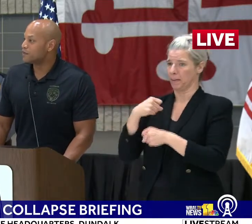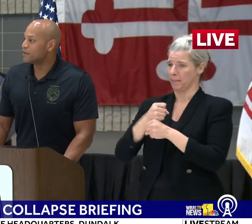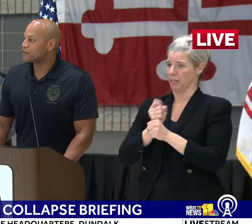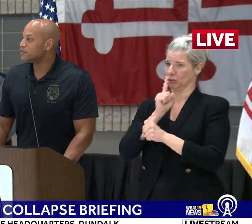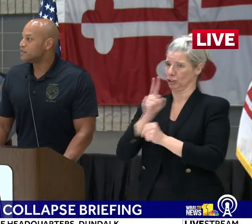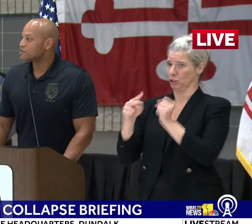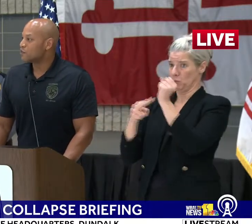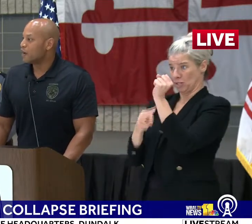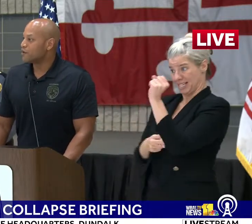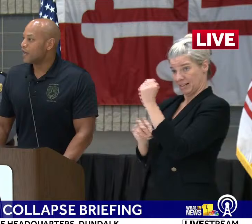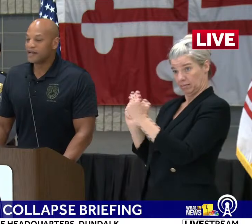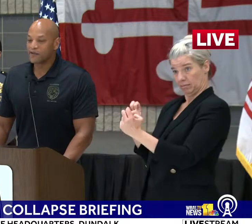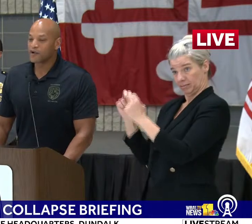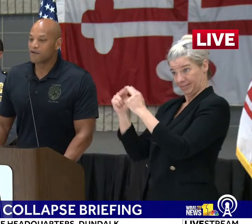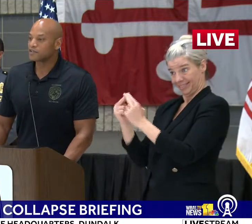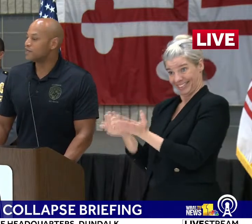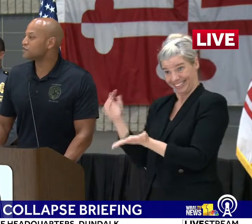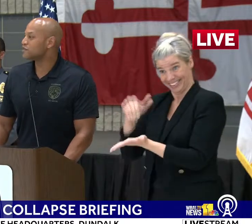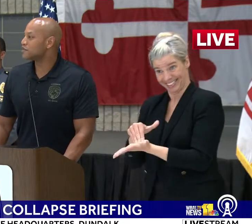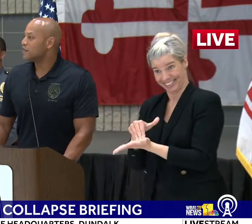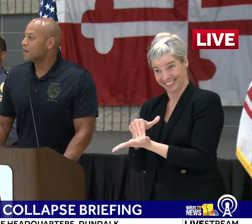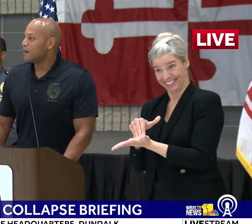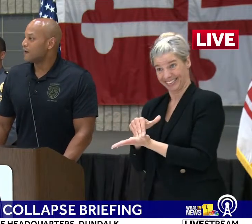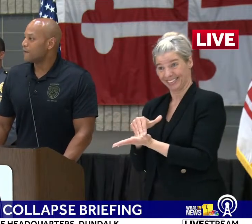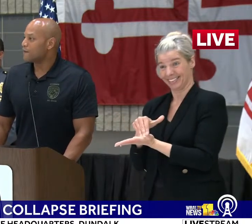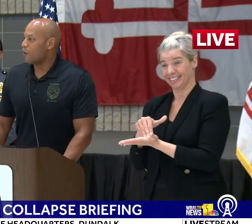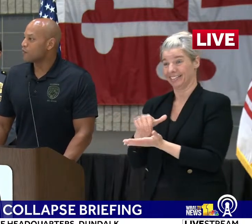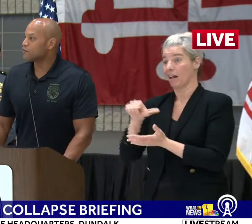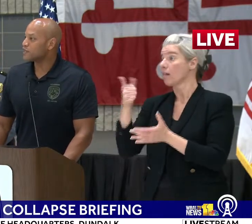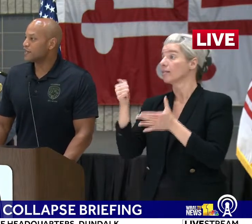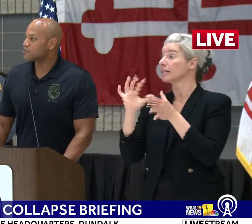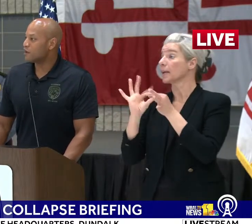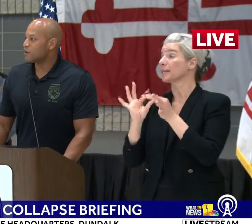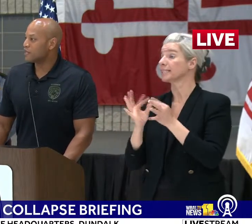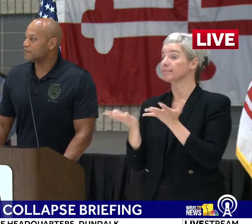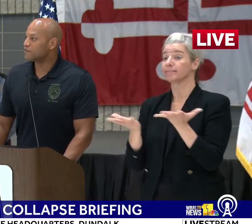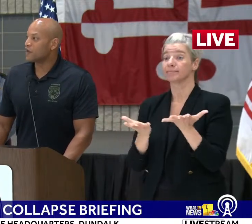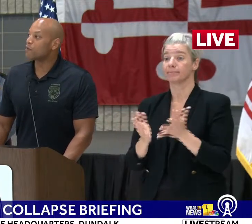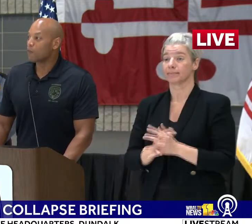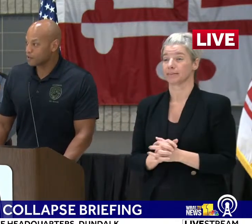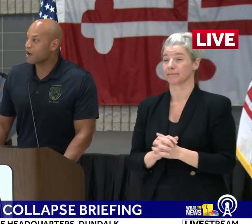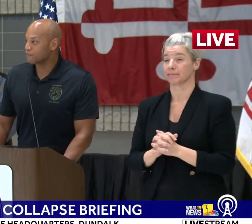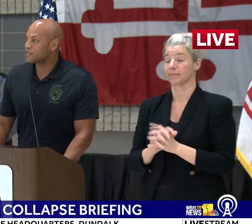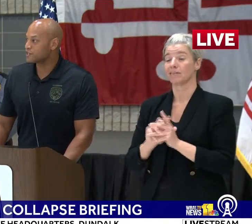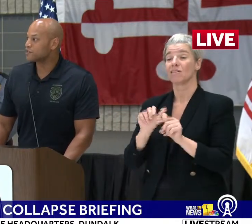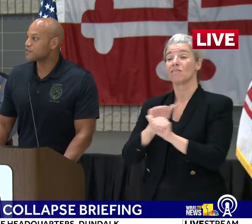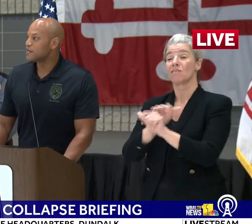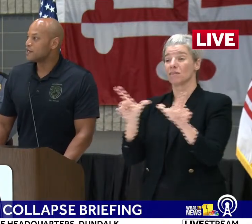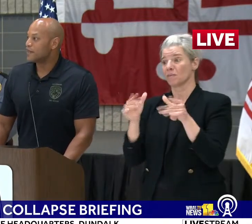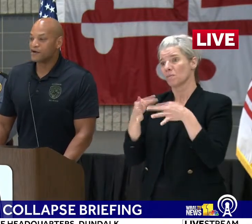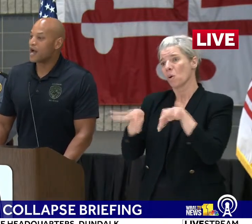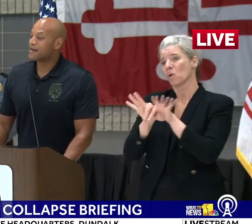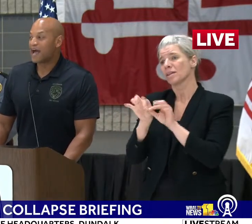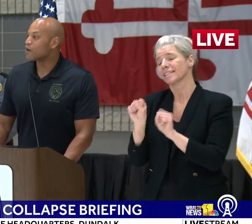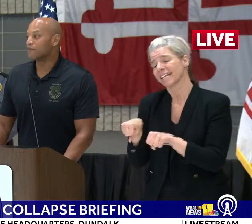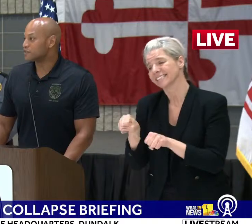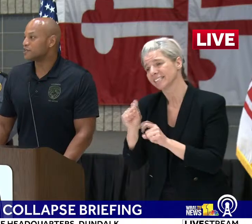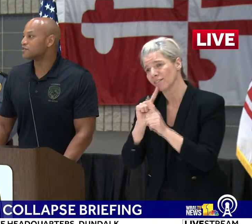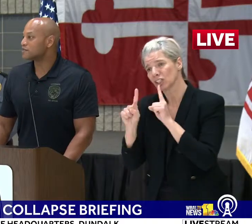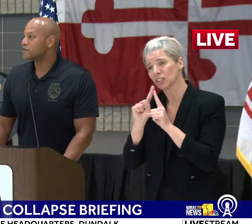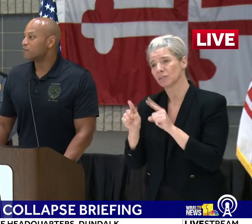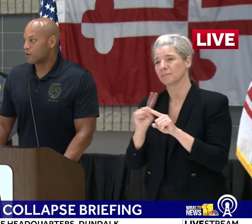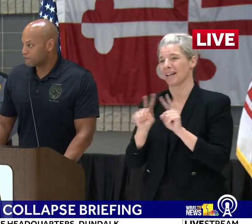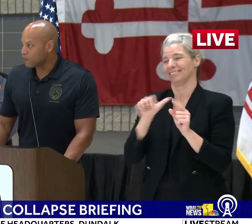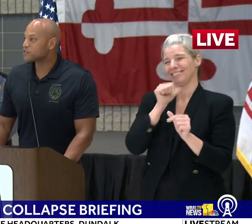bridge rebuilt. So I know any other conversations, all those things are, even if they are important conversations, they are not